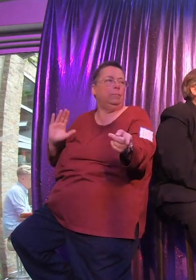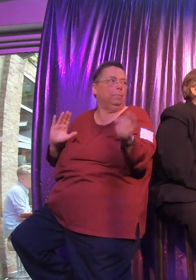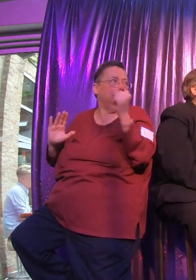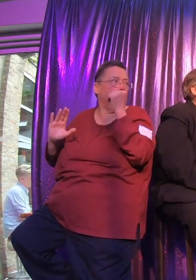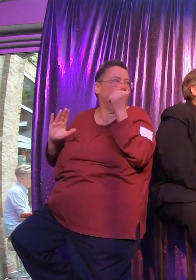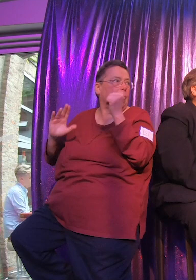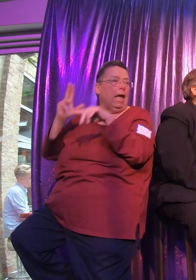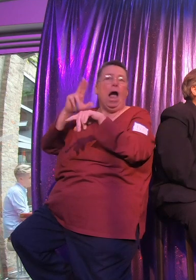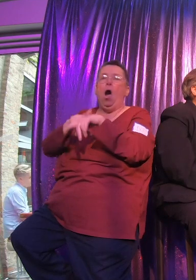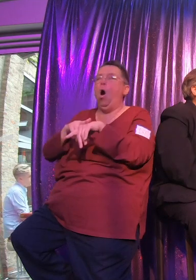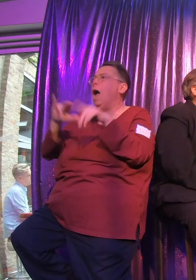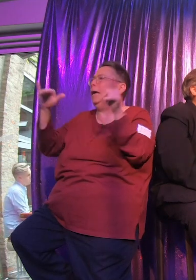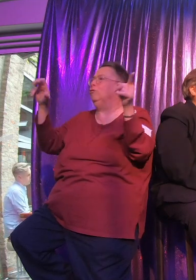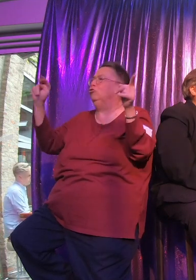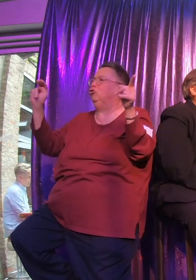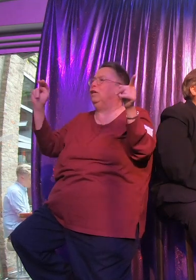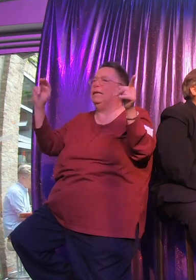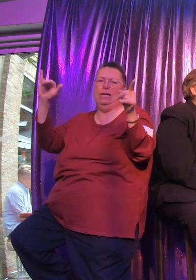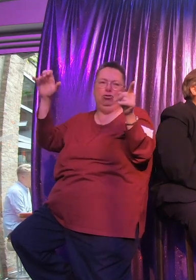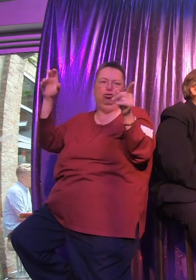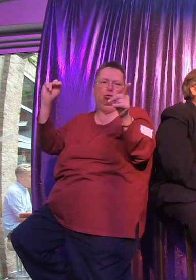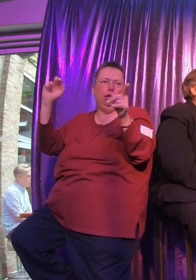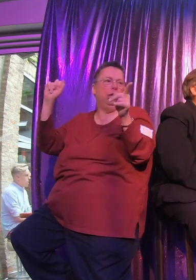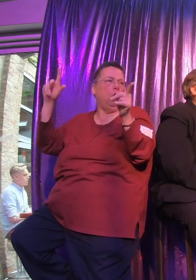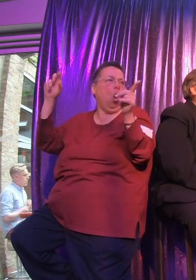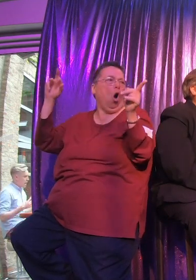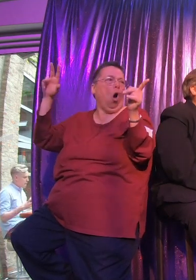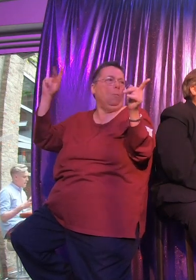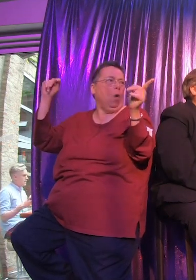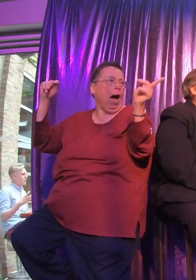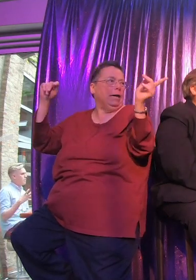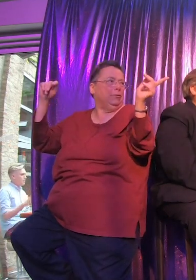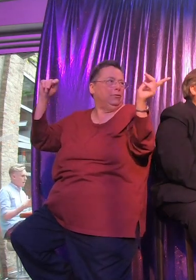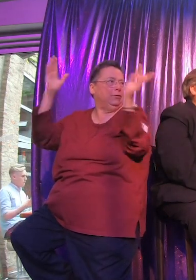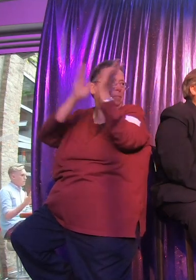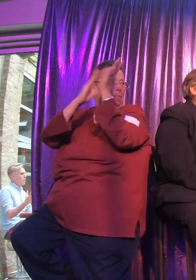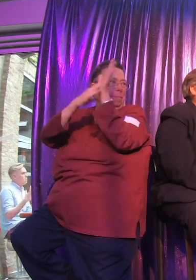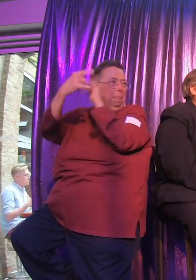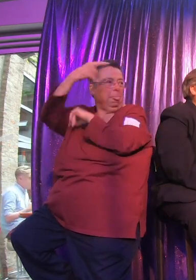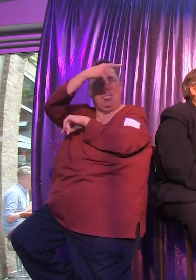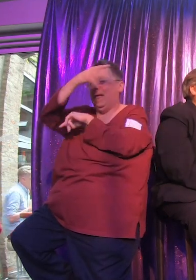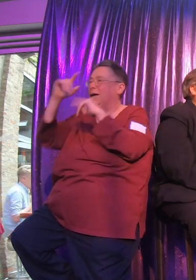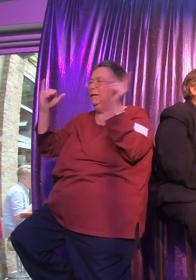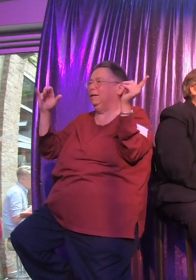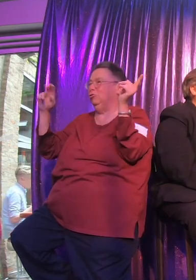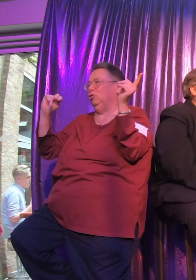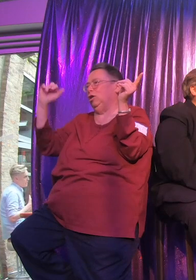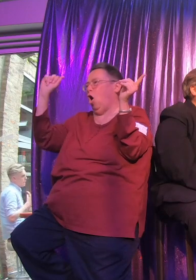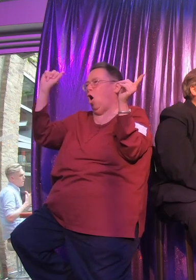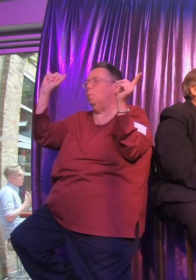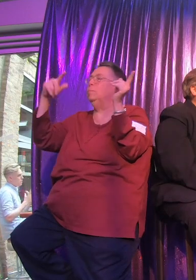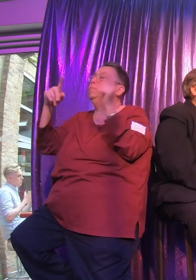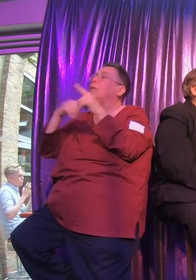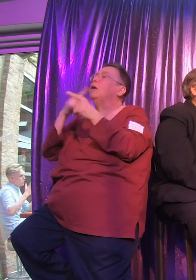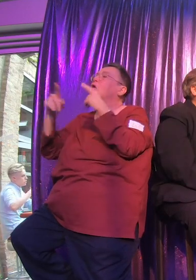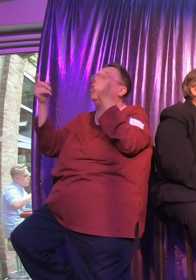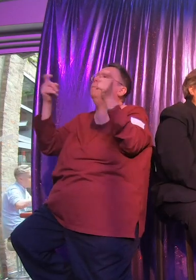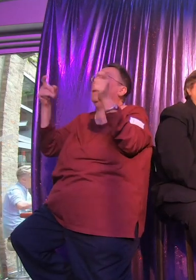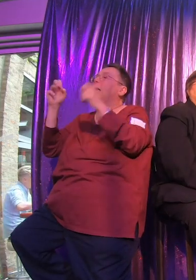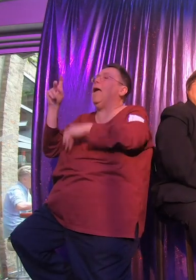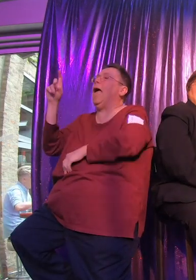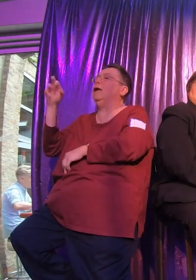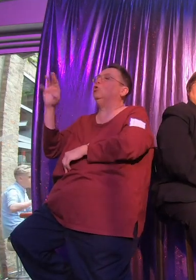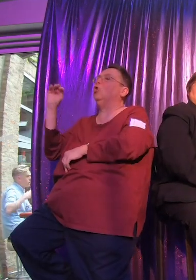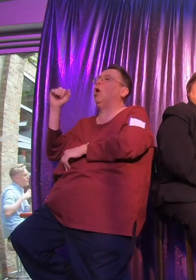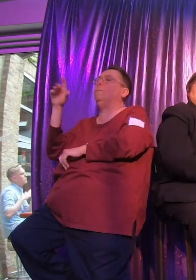of course, Jean Albright, the director of new media, circulation director, managing editor